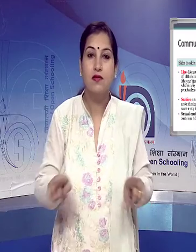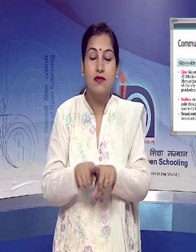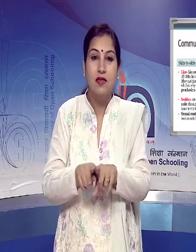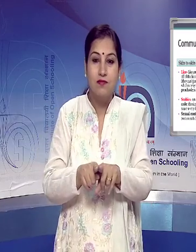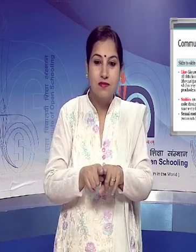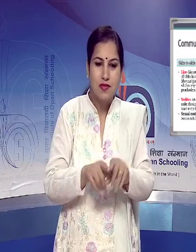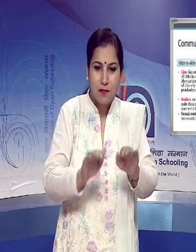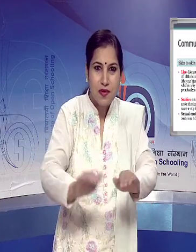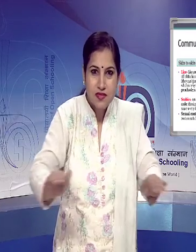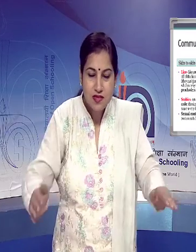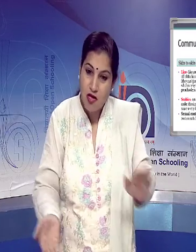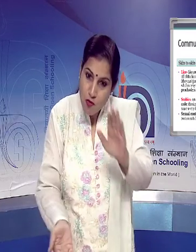preschoolers and